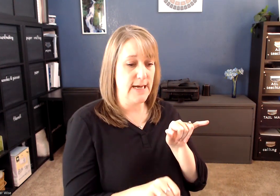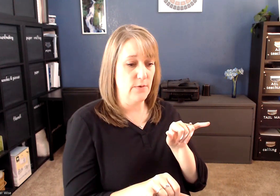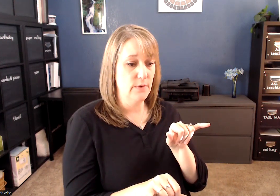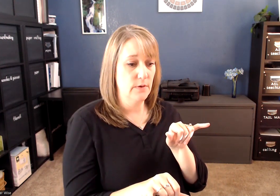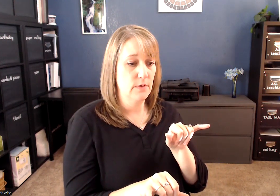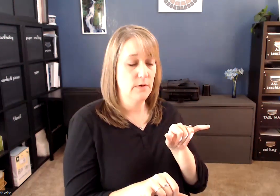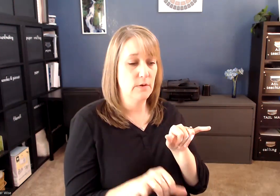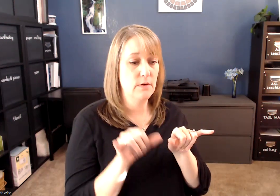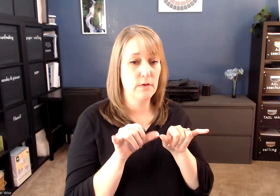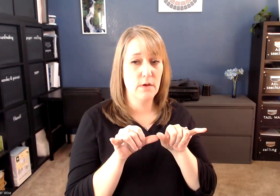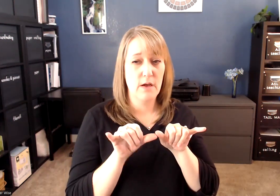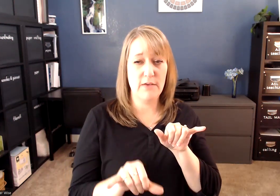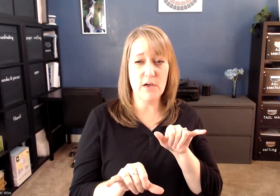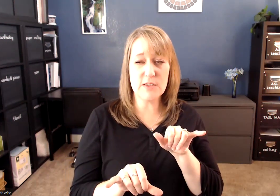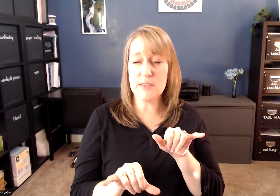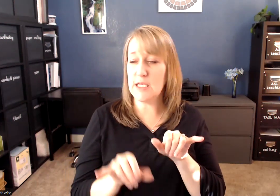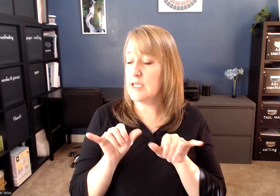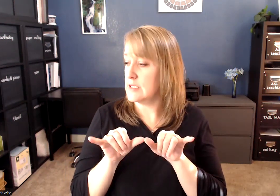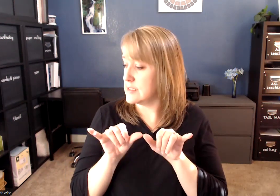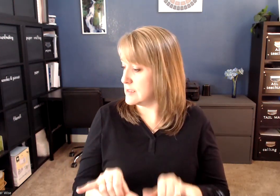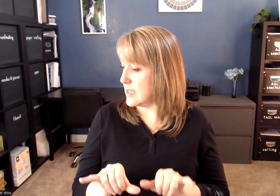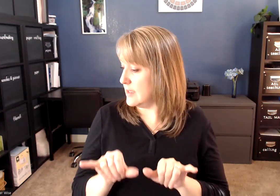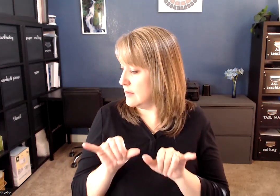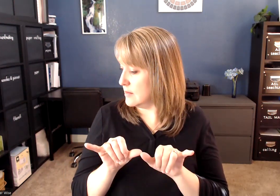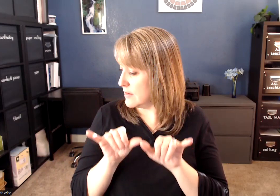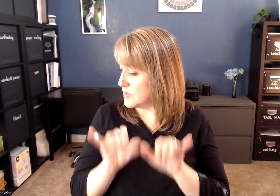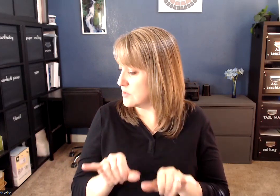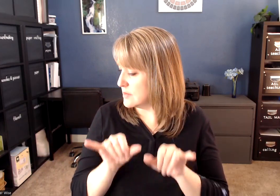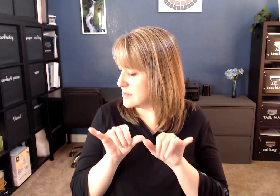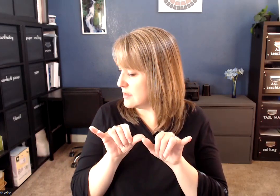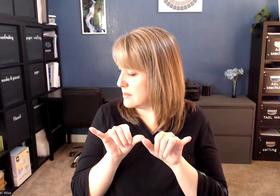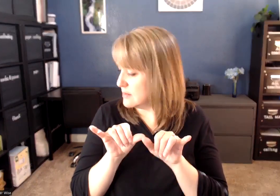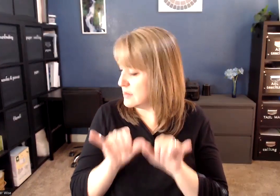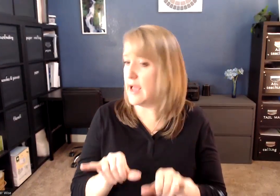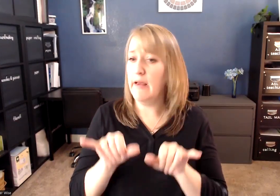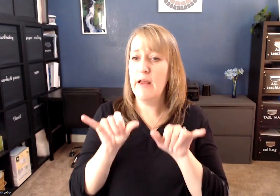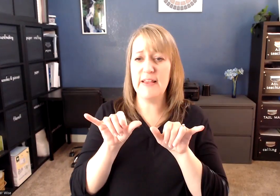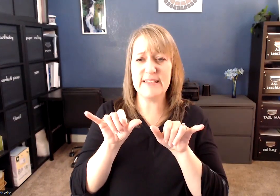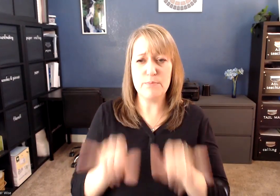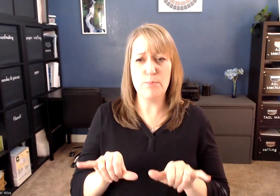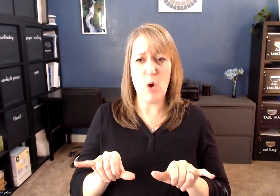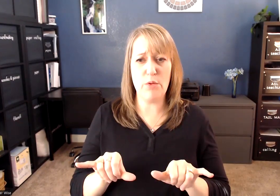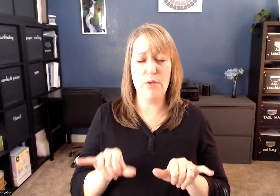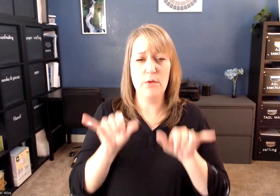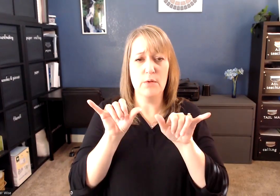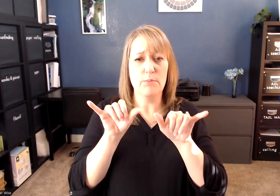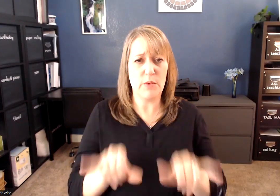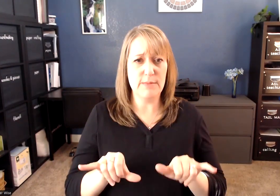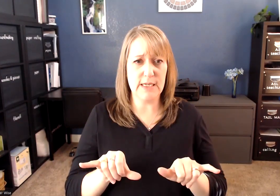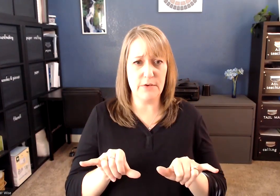down. I've also seen it stay. I've also, let's see. Yeah, I think it's both. Both come together at